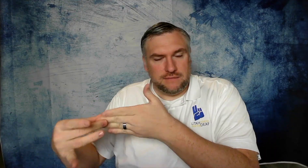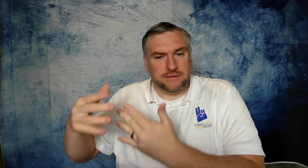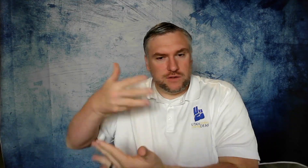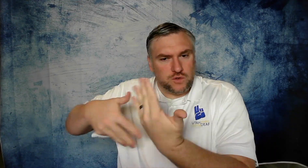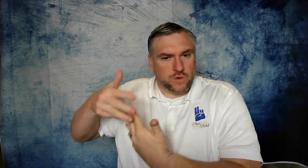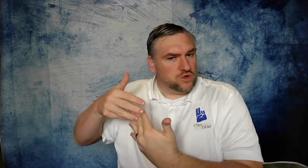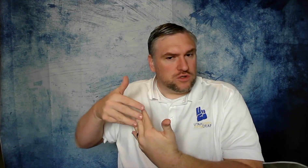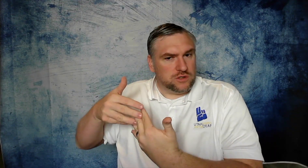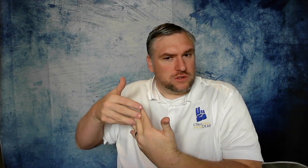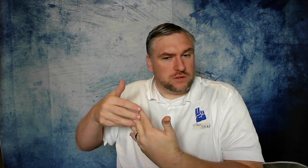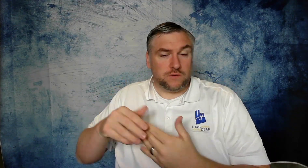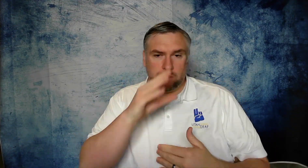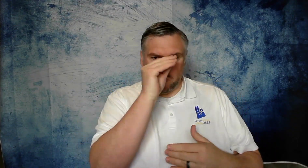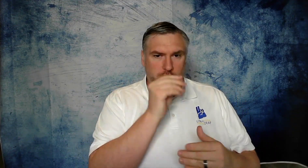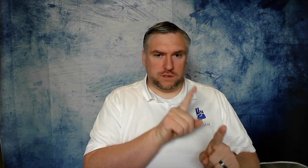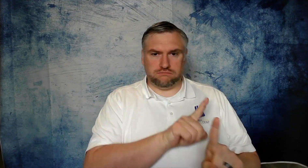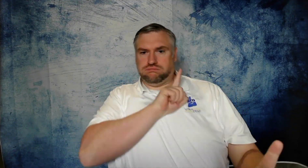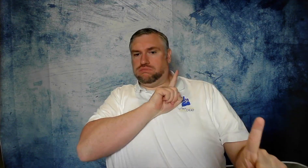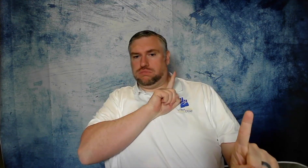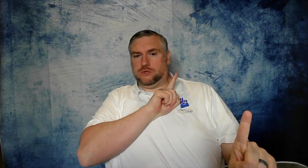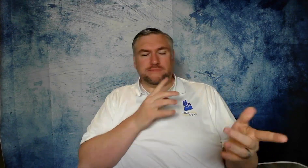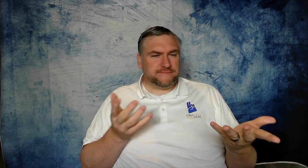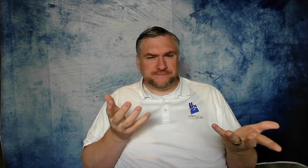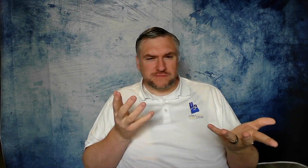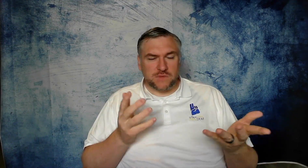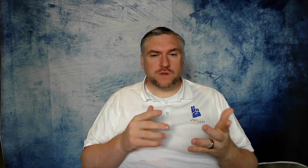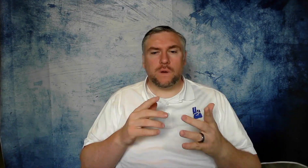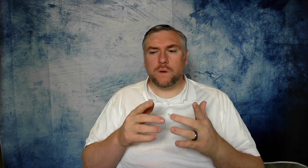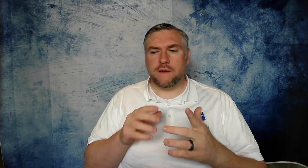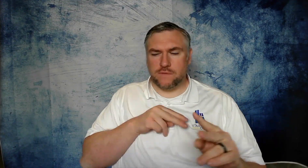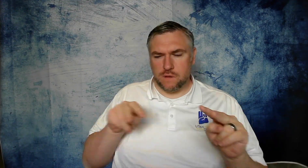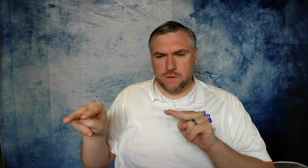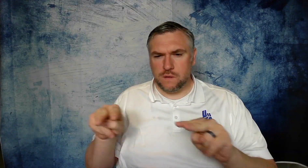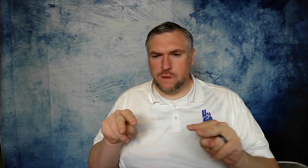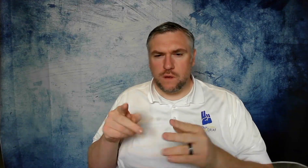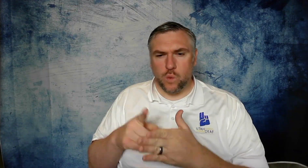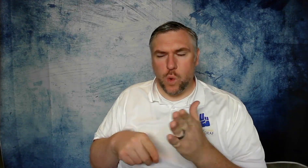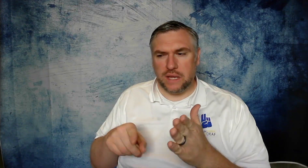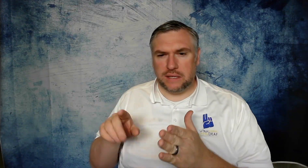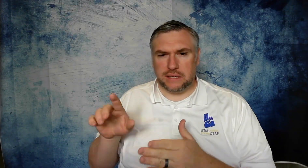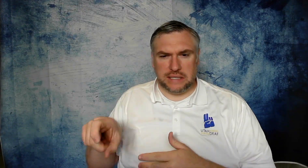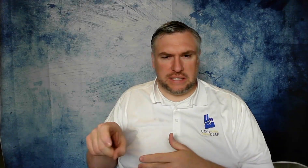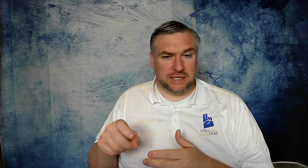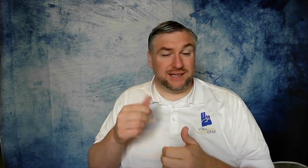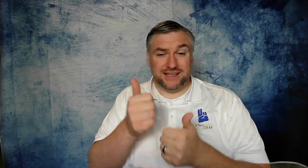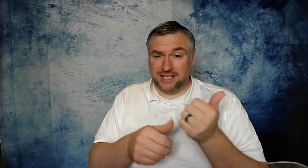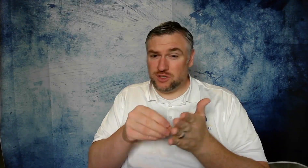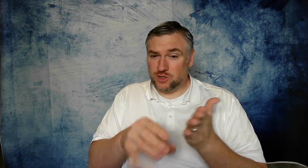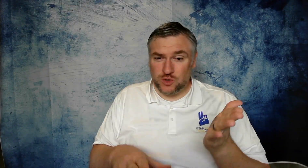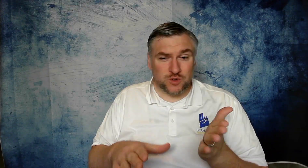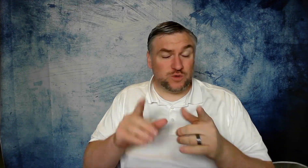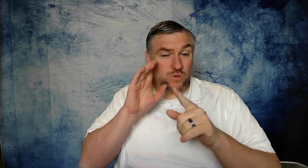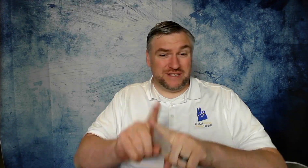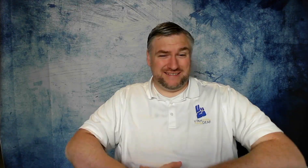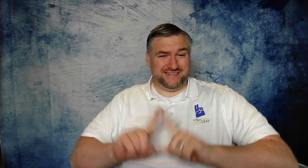guiding the social interaction, where boys tend to isolate from social interaction. So what they need is going to be